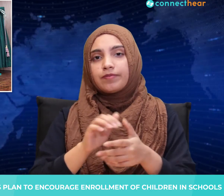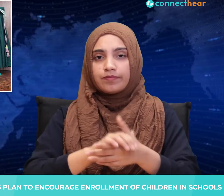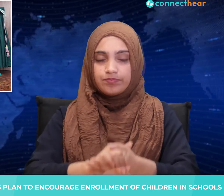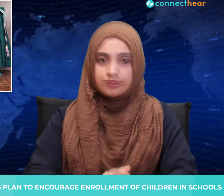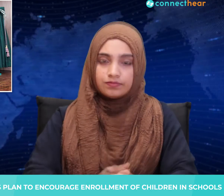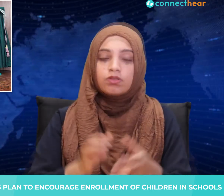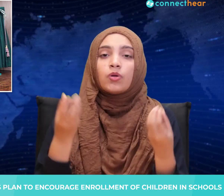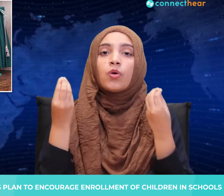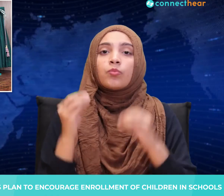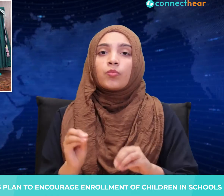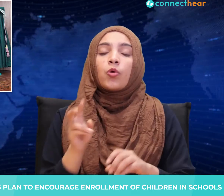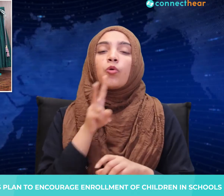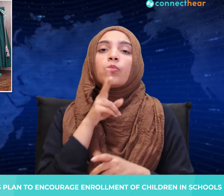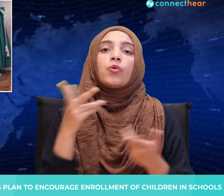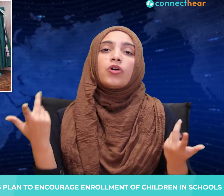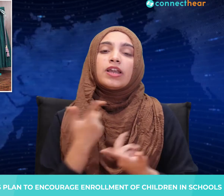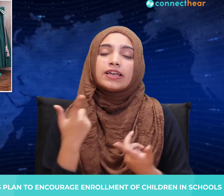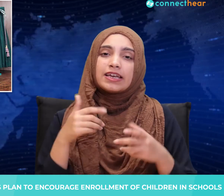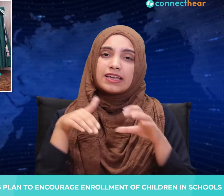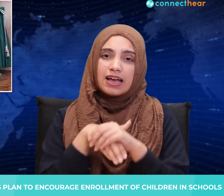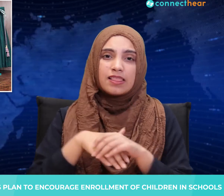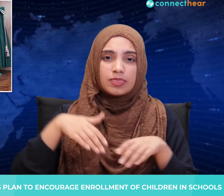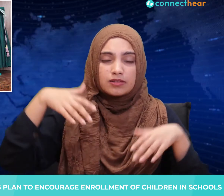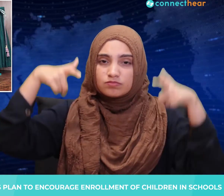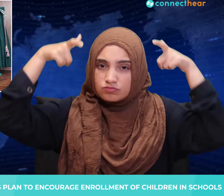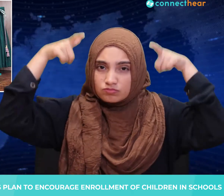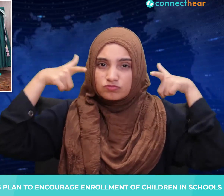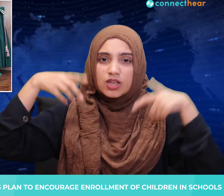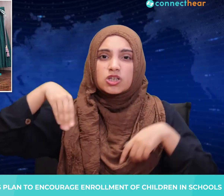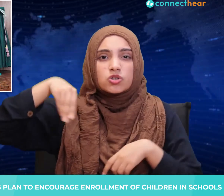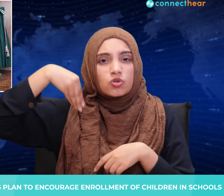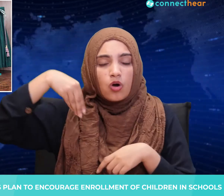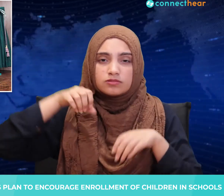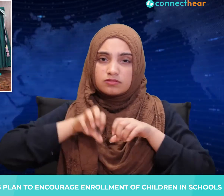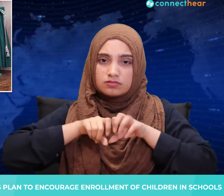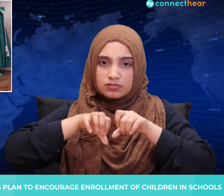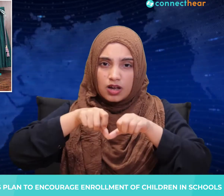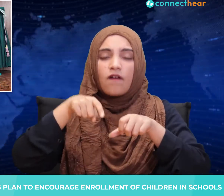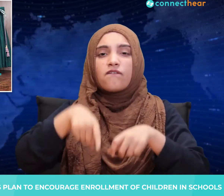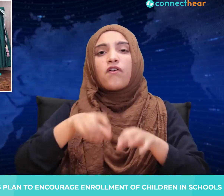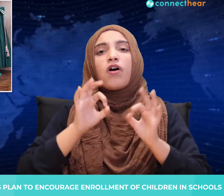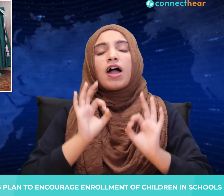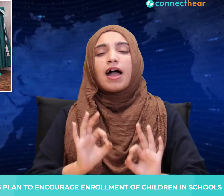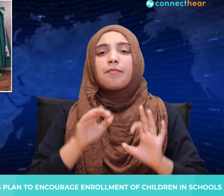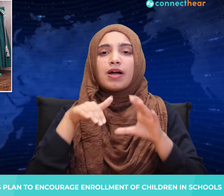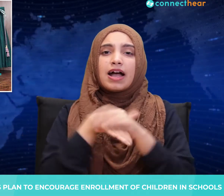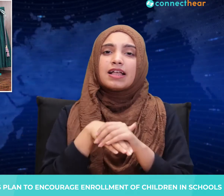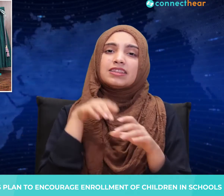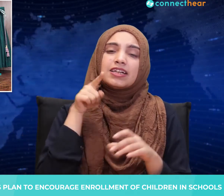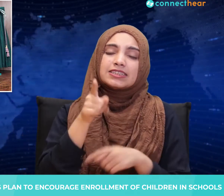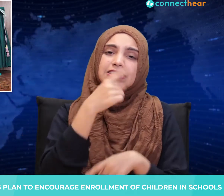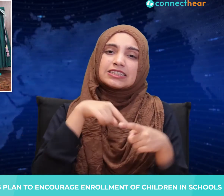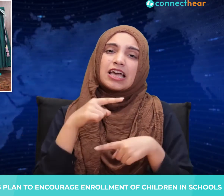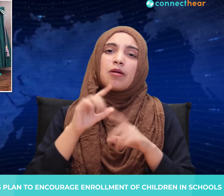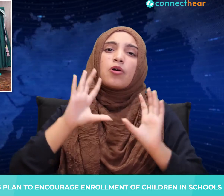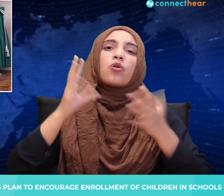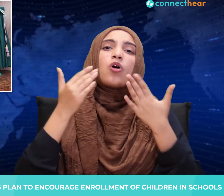The Premier advised reviewing the scholarship program of the Higher Education Commission for effective use of